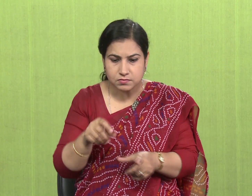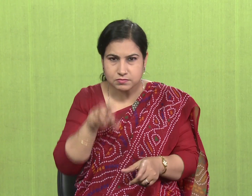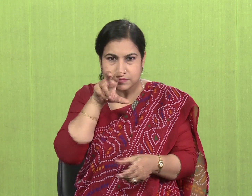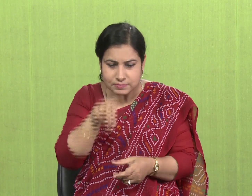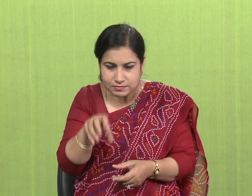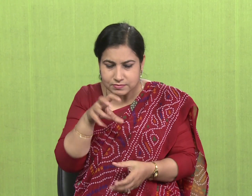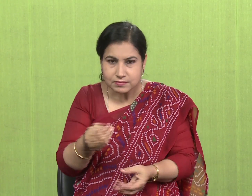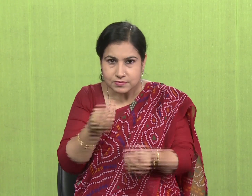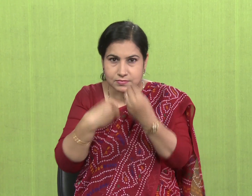is a scavenger